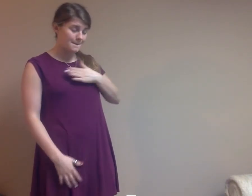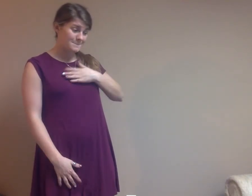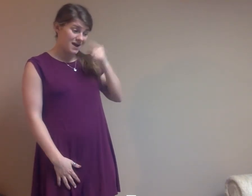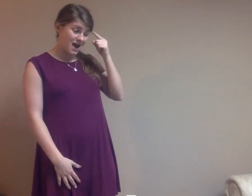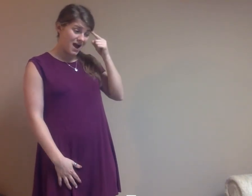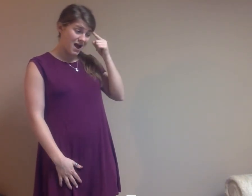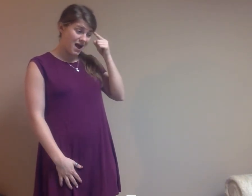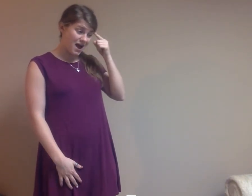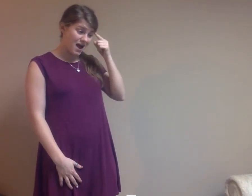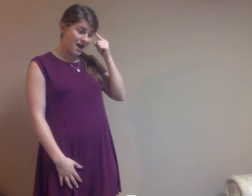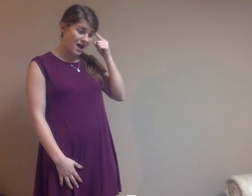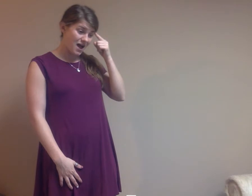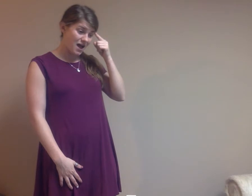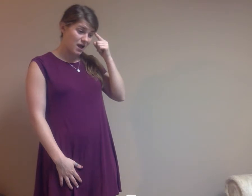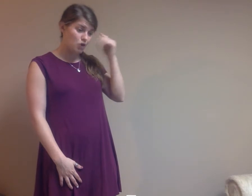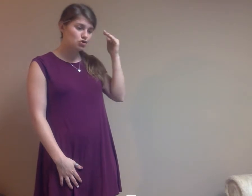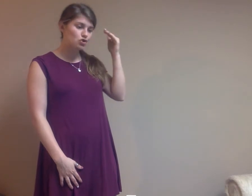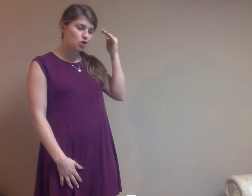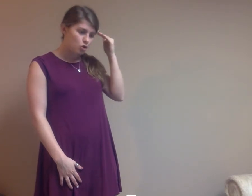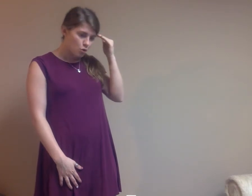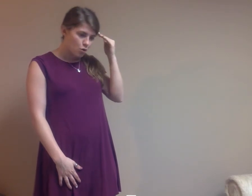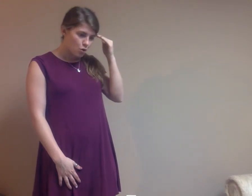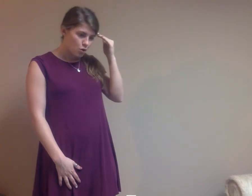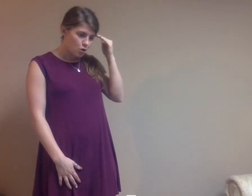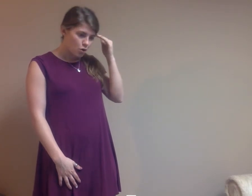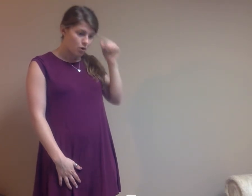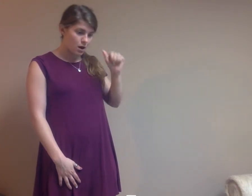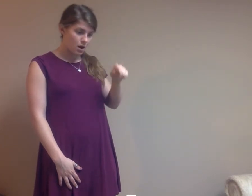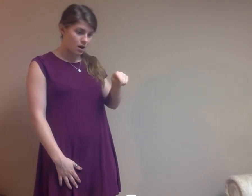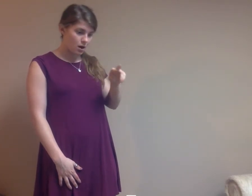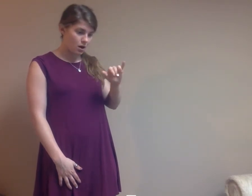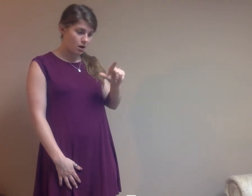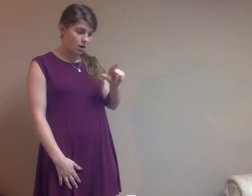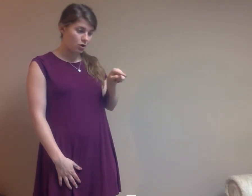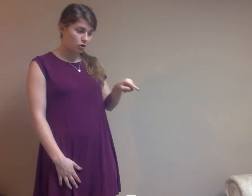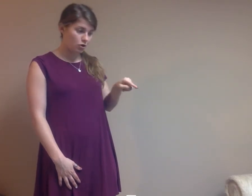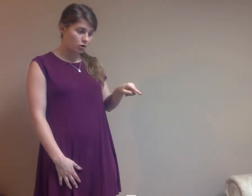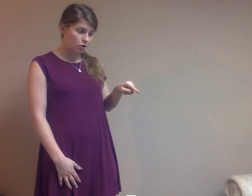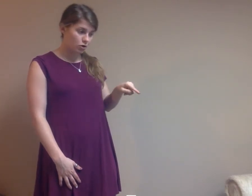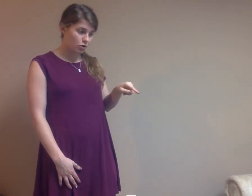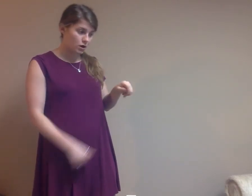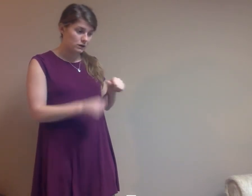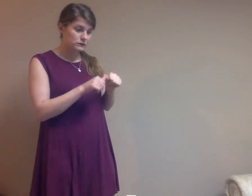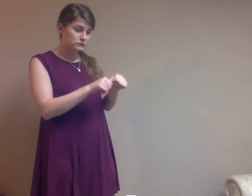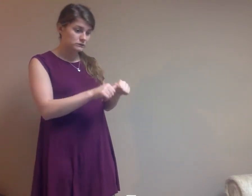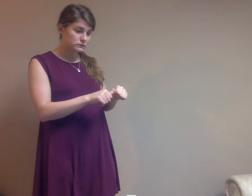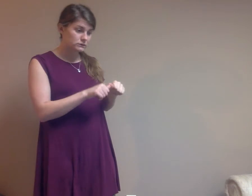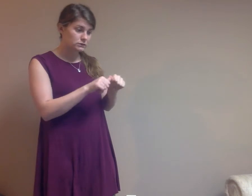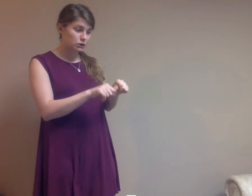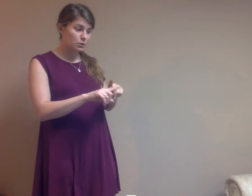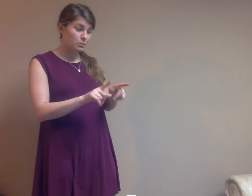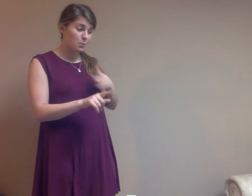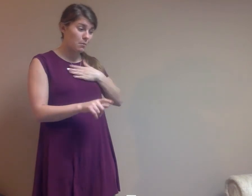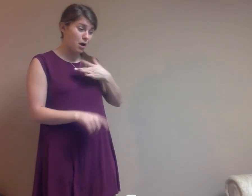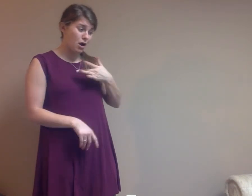we just grizz it. And we get there eventually. But then my heart kicks in and sort of says, but how long do you